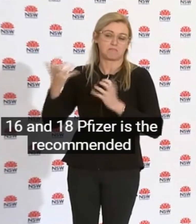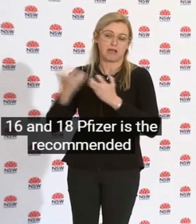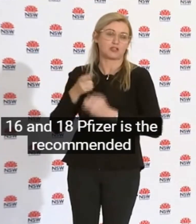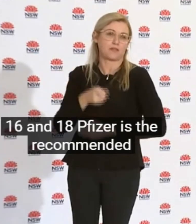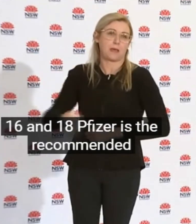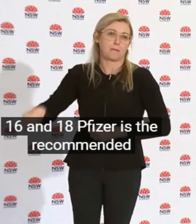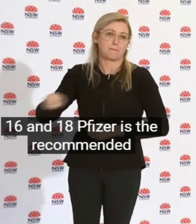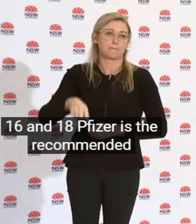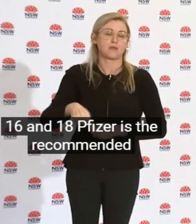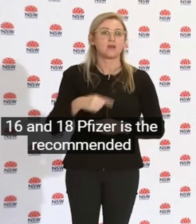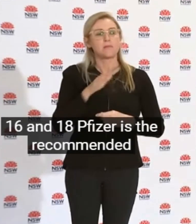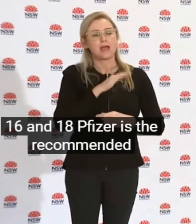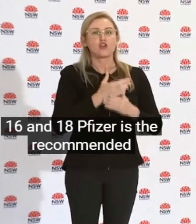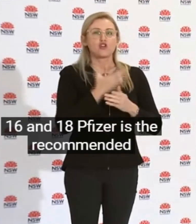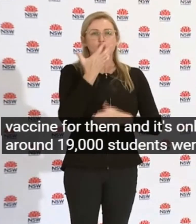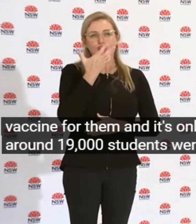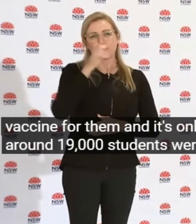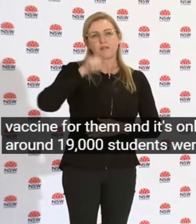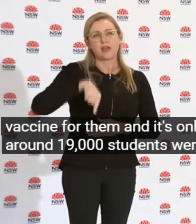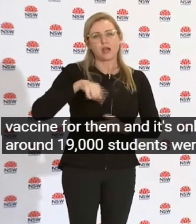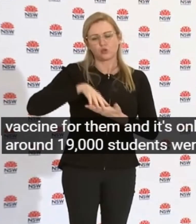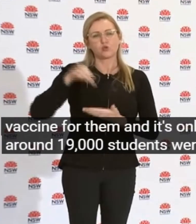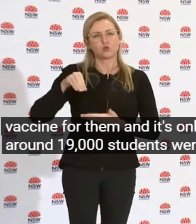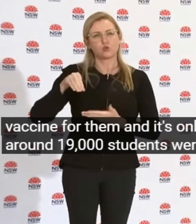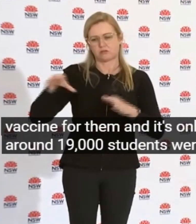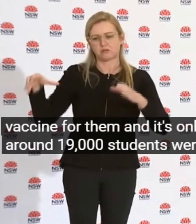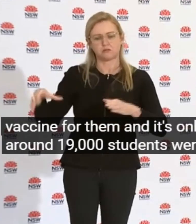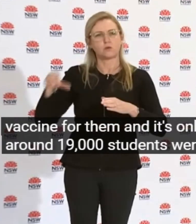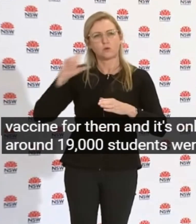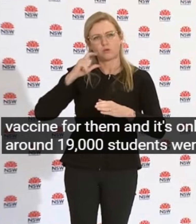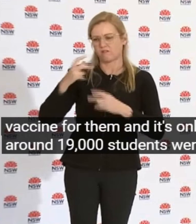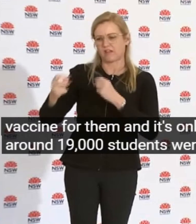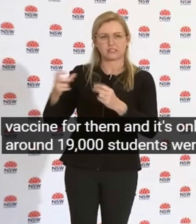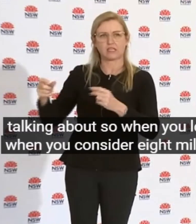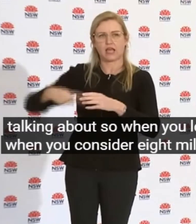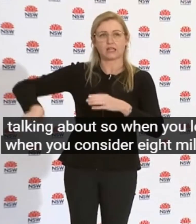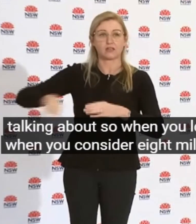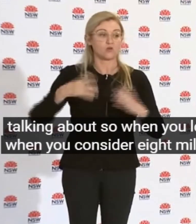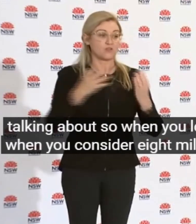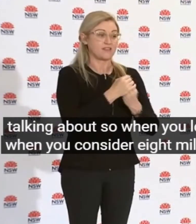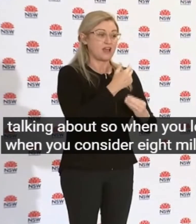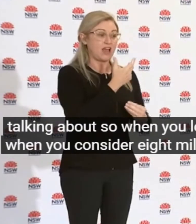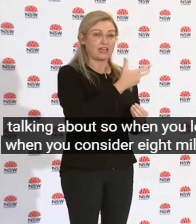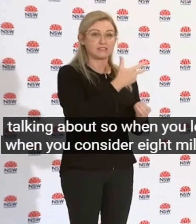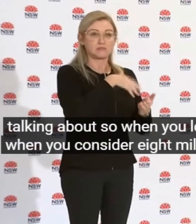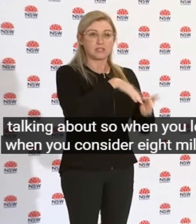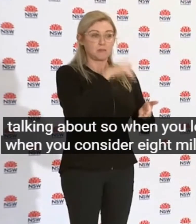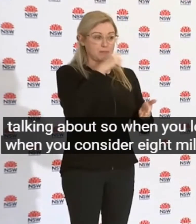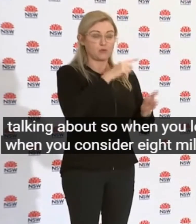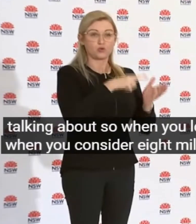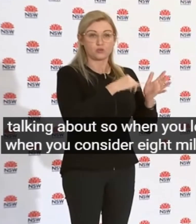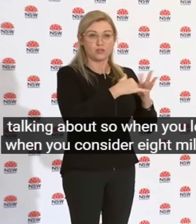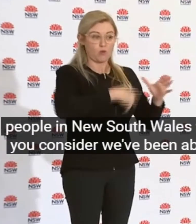around 19,000 students we're talking about. So when you consider there are 8 million people in New South Wales, when you consider we've been able